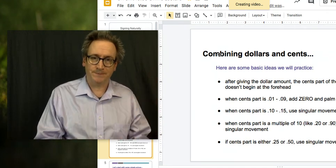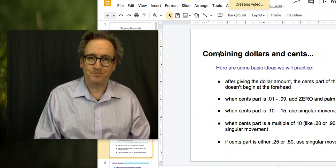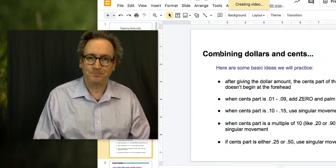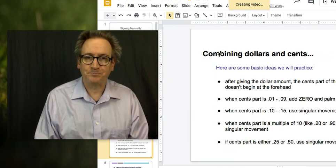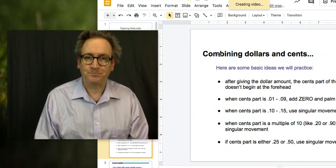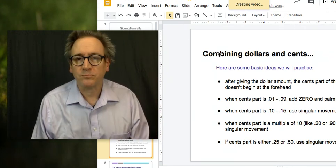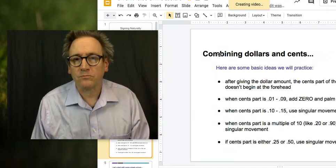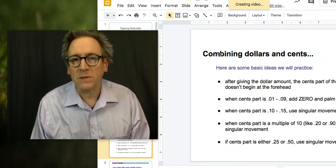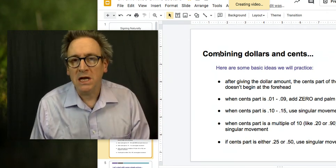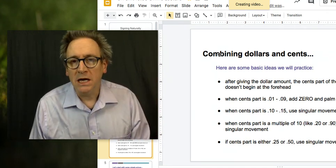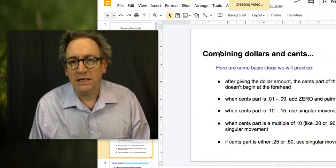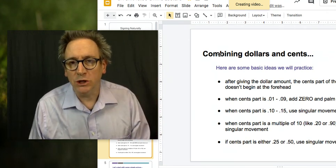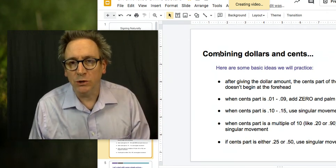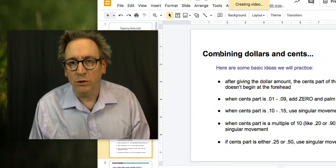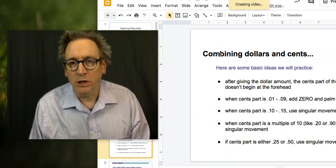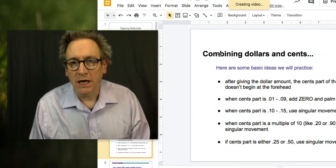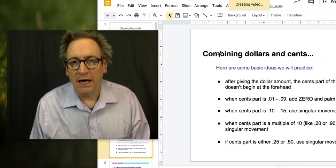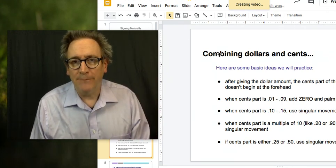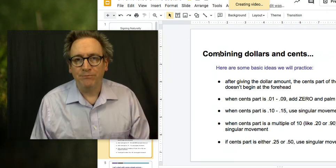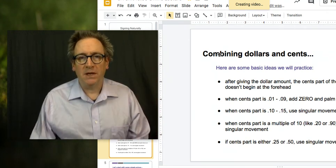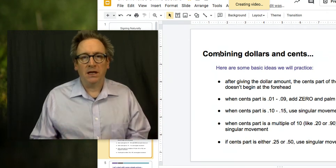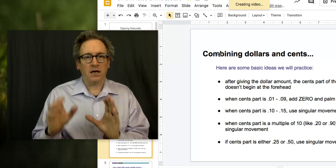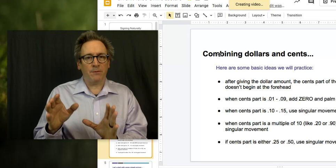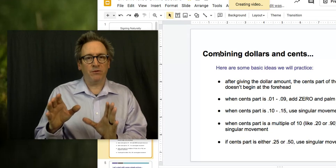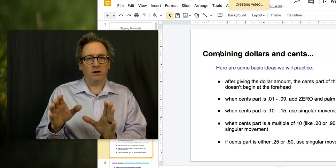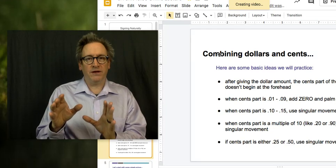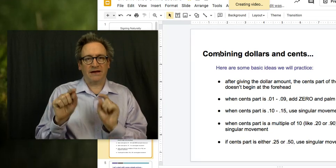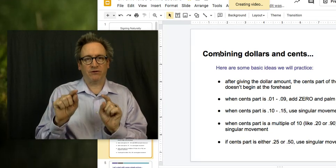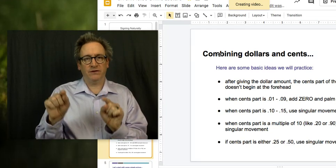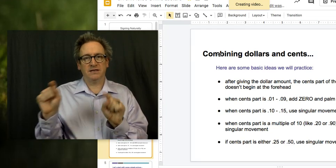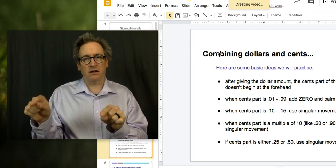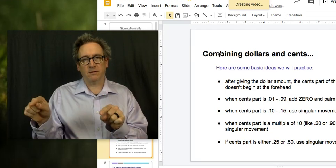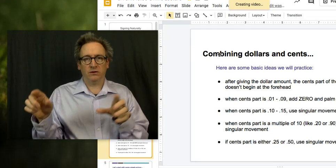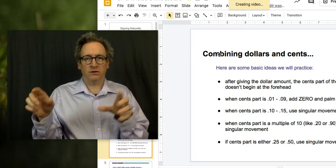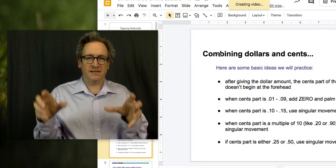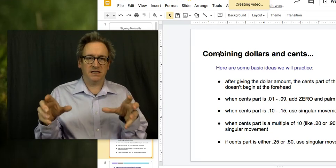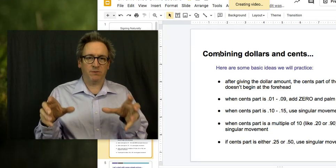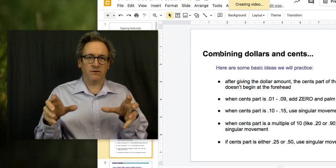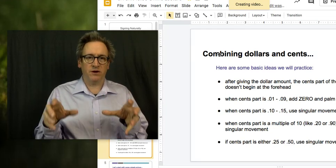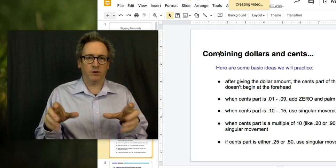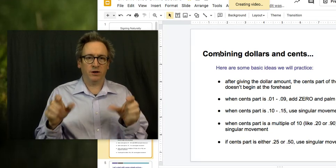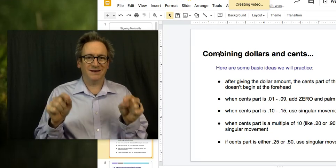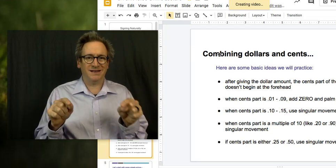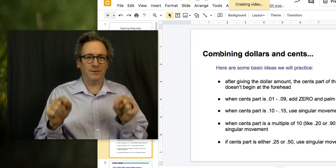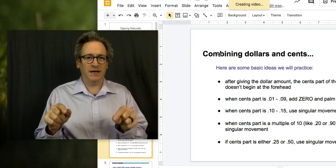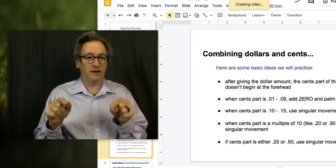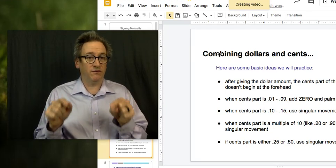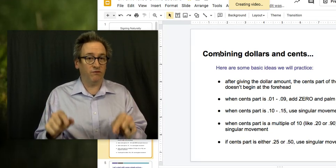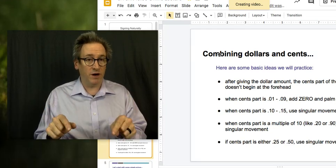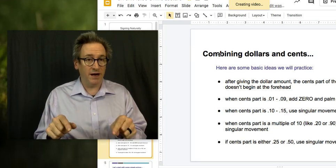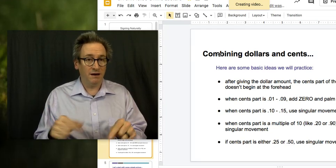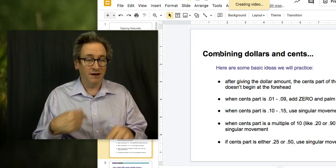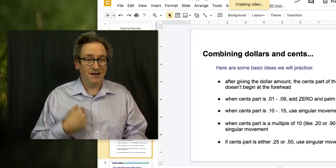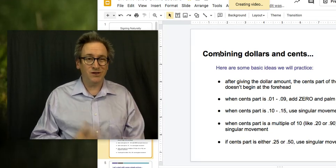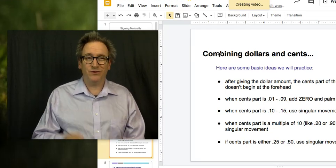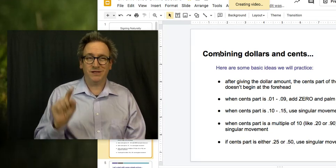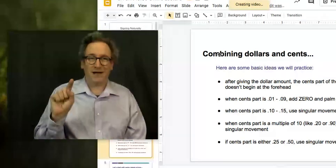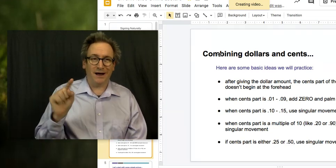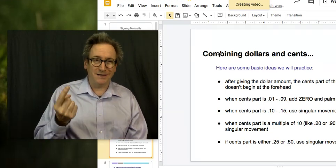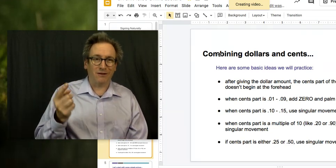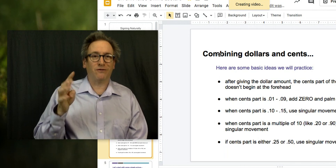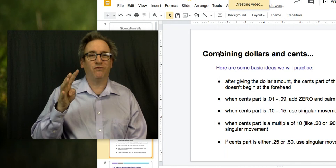units. So a couple of little things. After giving the dollar amount, the cents part of the number doesn't begin at the forehead. So